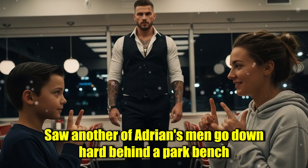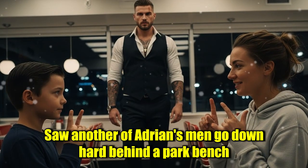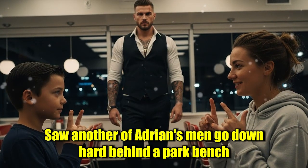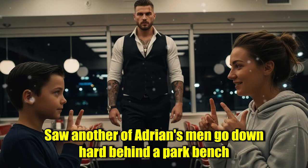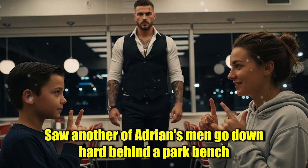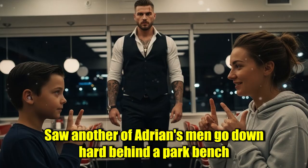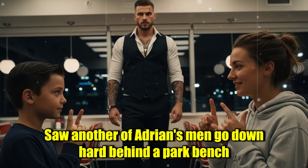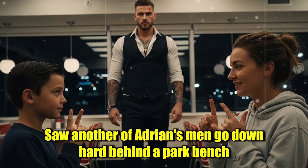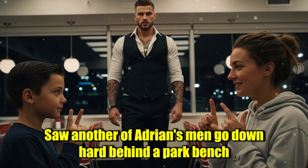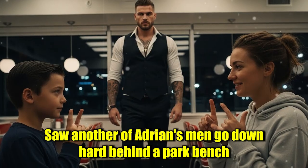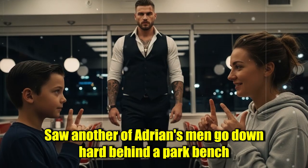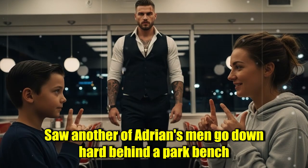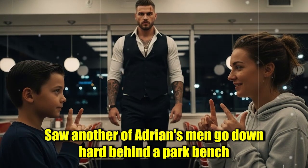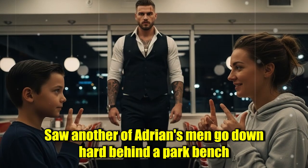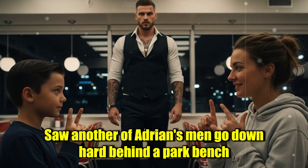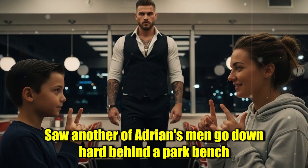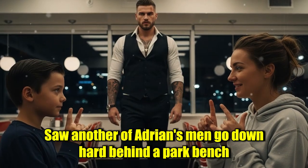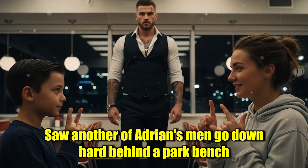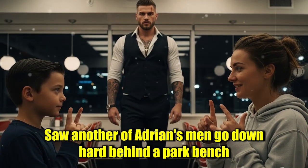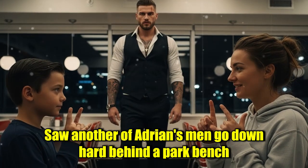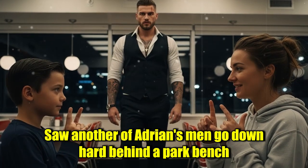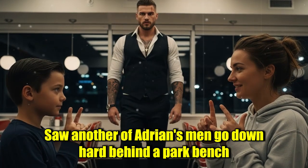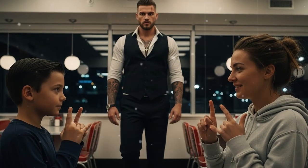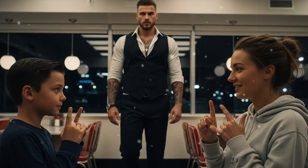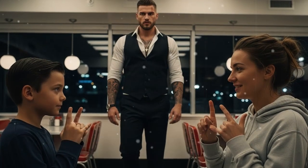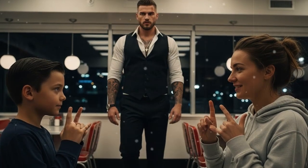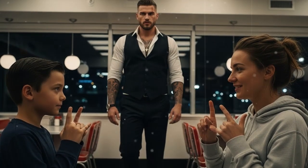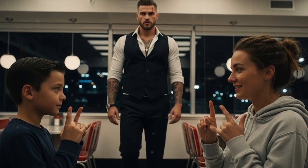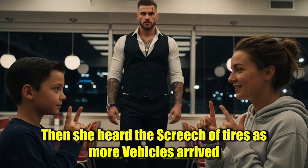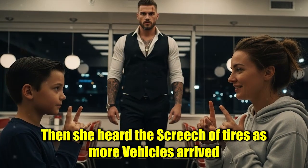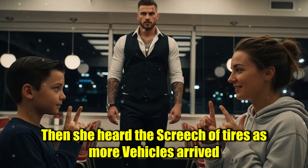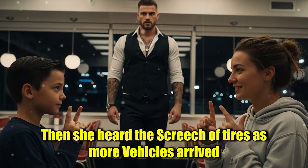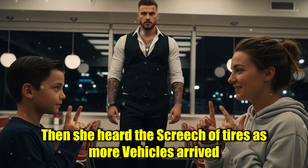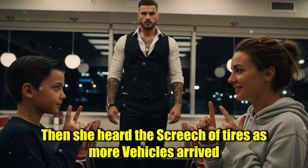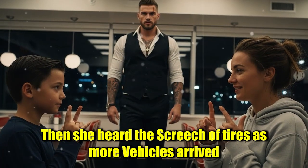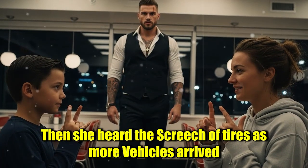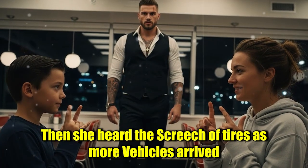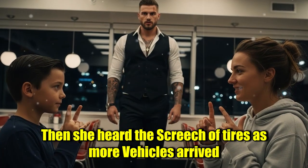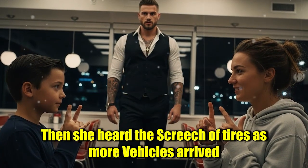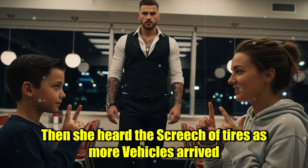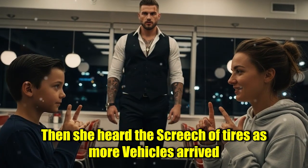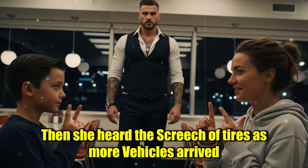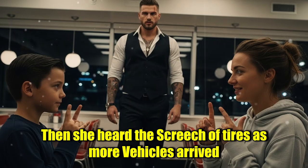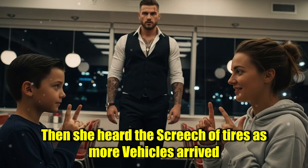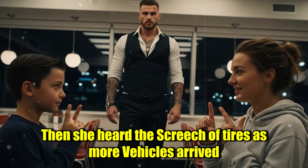saw another of Adrian's men go down hard behind a park bench. Then she heard the screech of tires as more vehicles